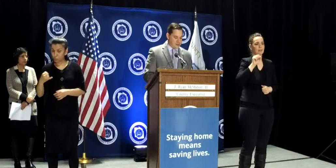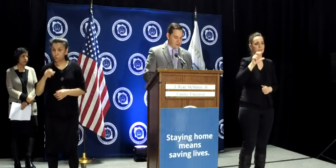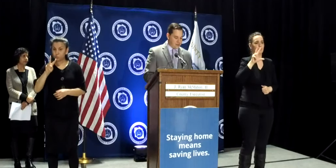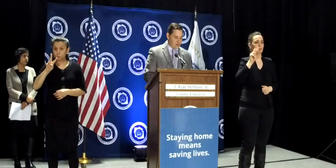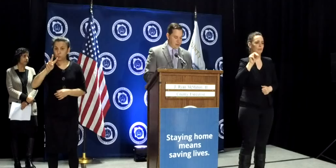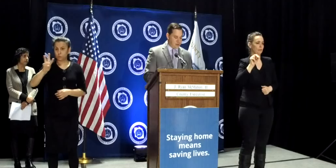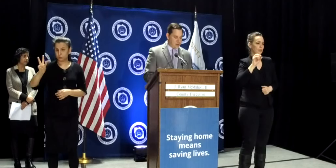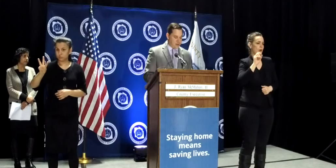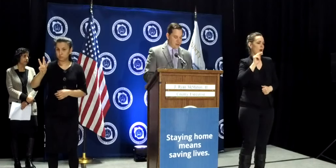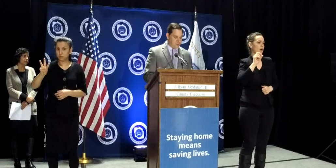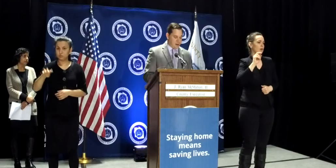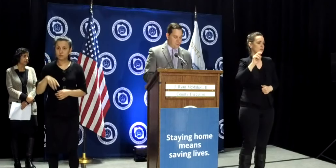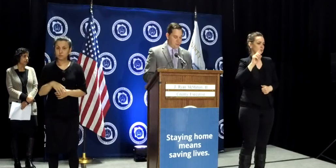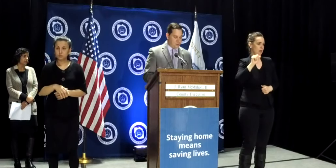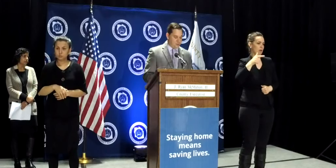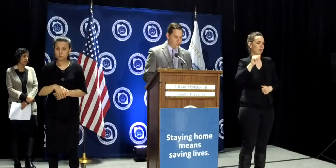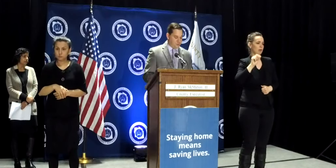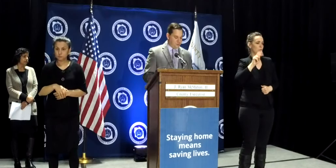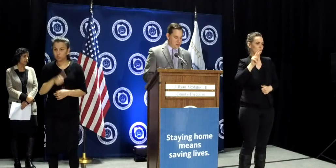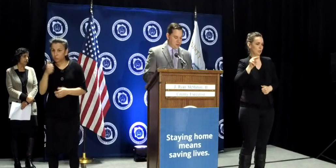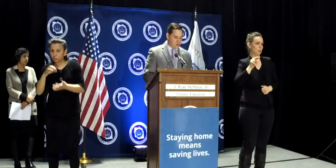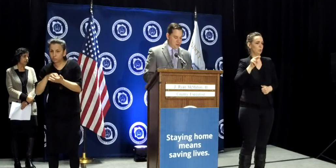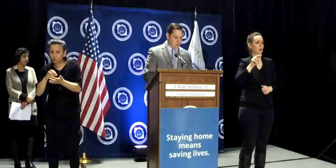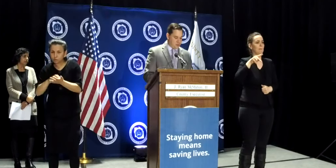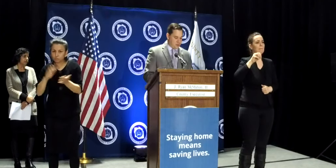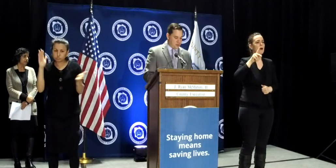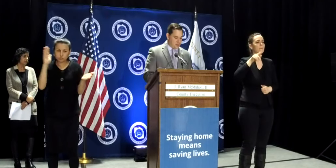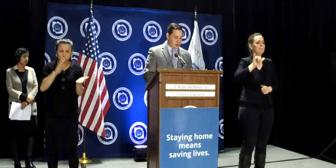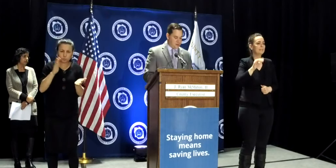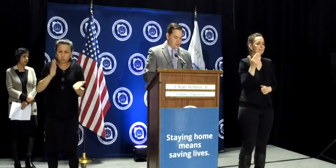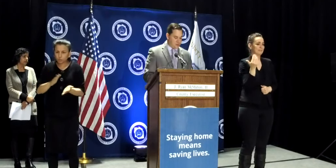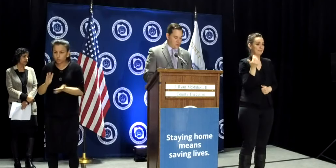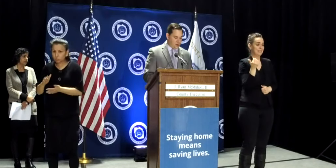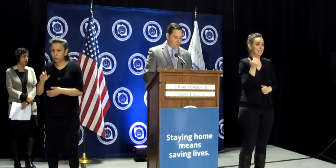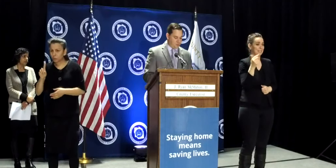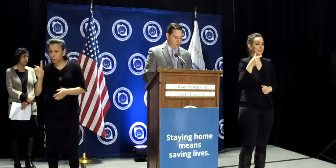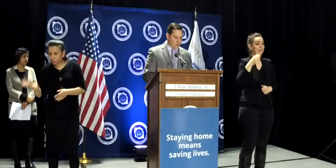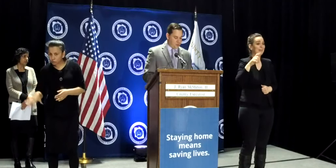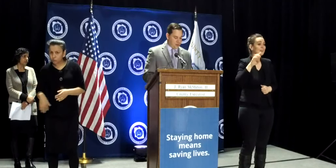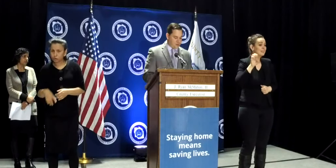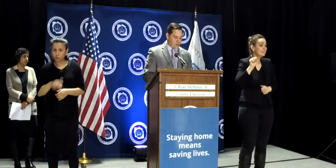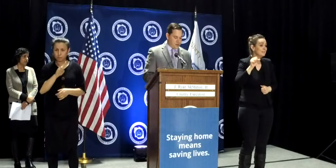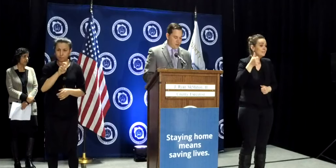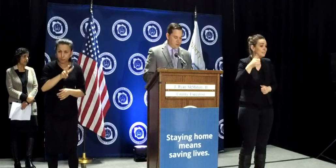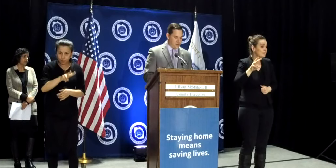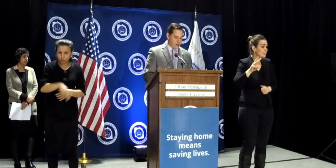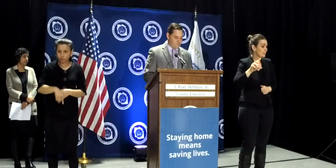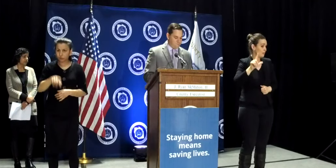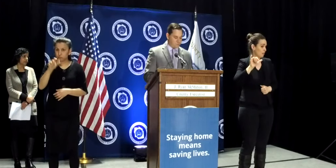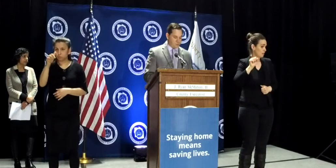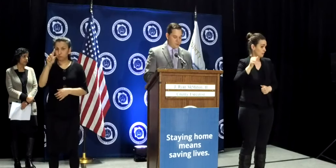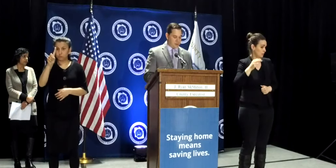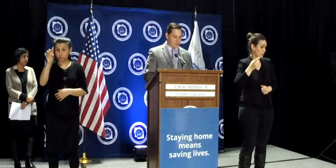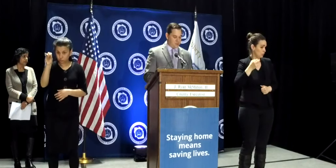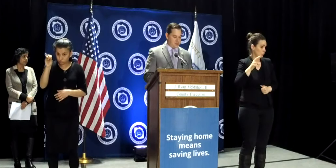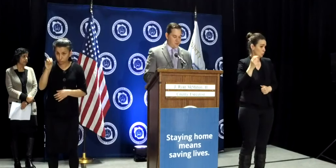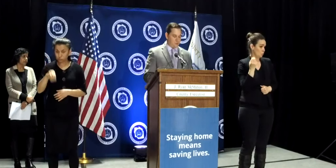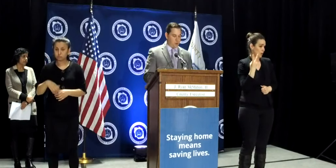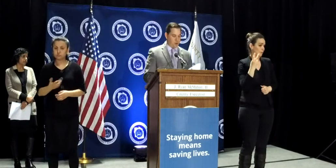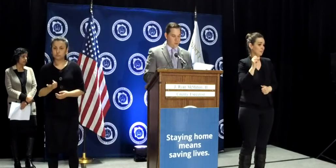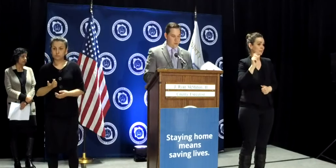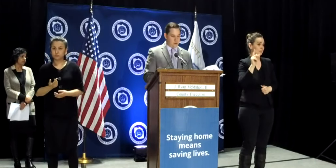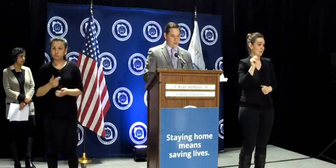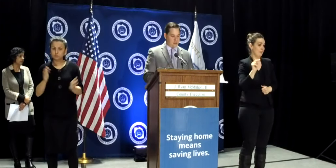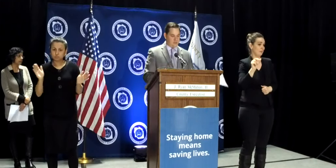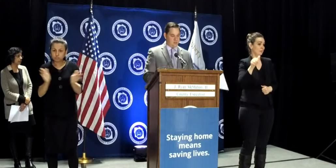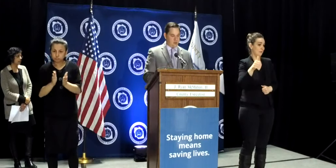Geddes 16, Town of Pompey 15, Town of Lysander 12, Town of Skaneateles 10, Town of Marcellus